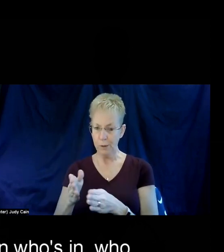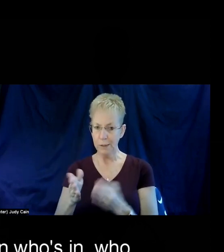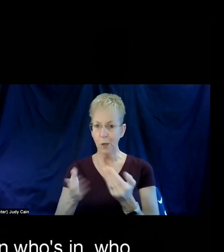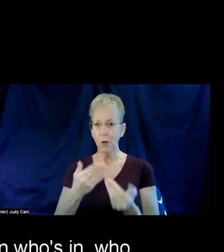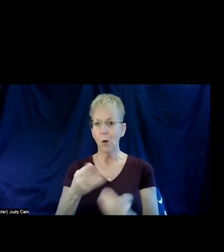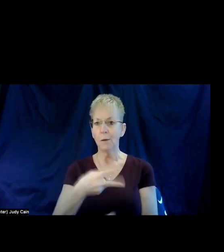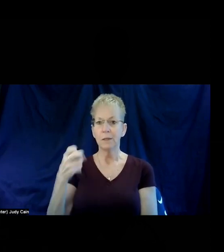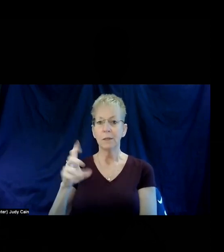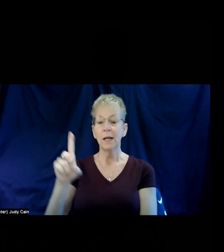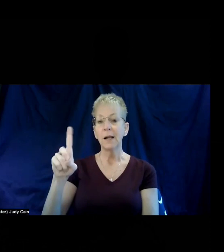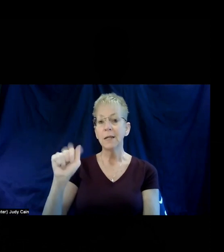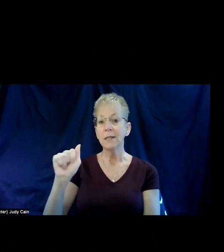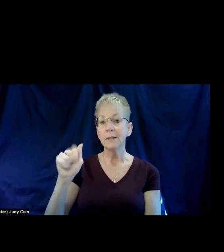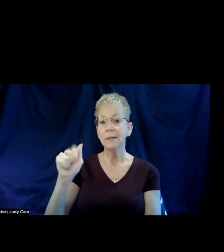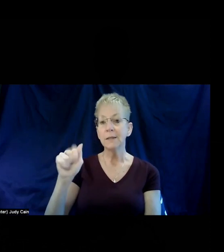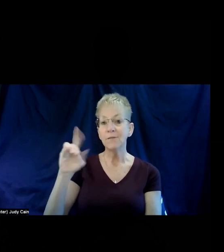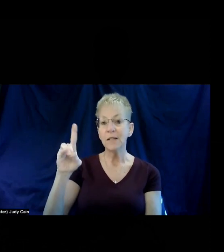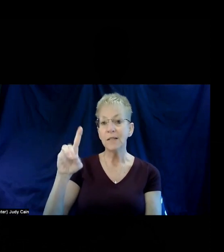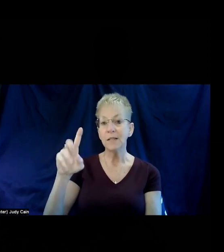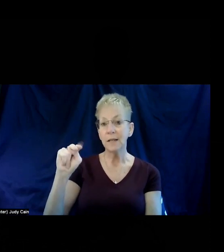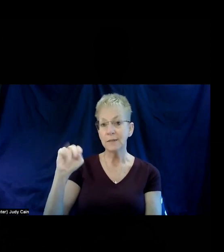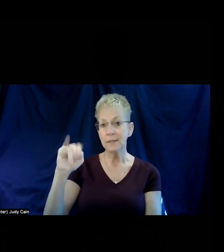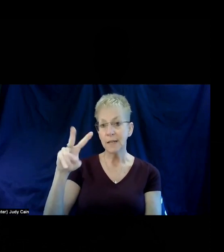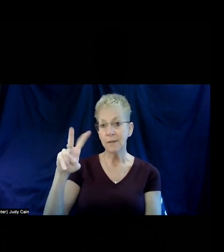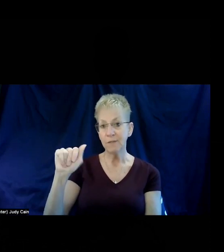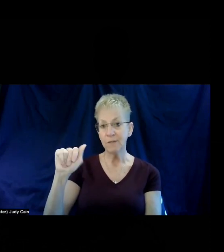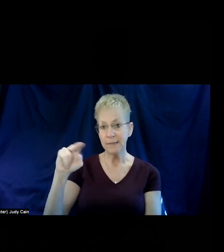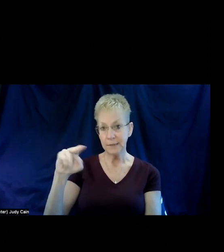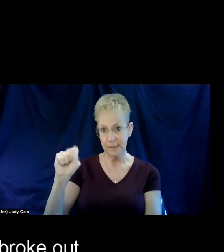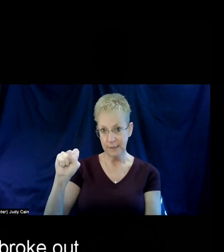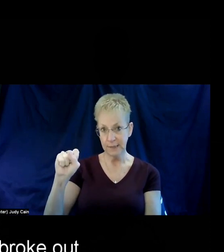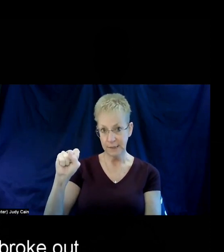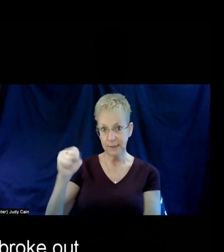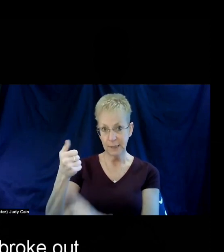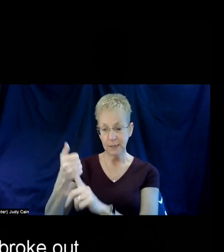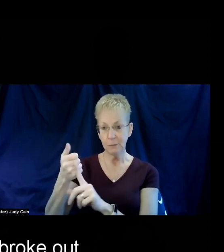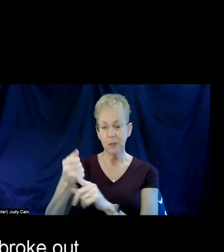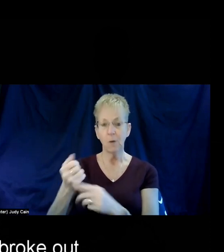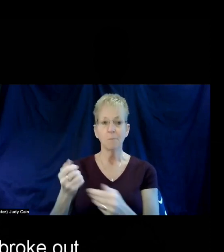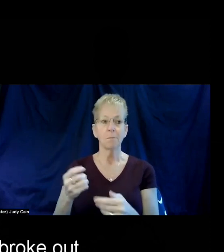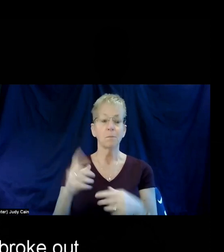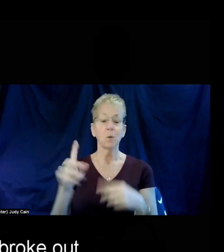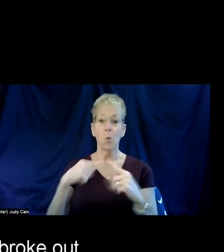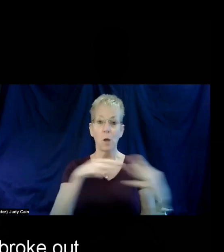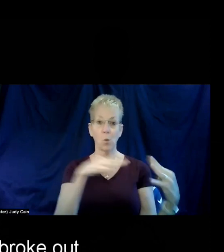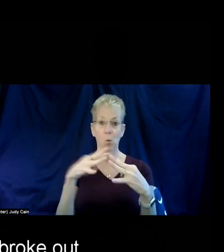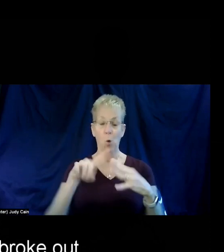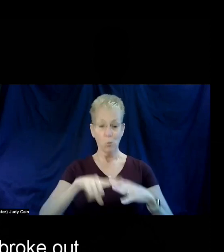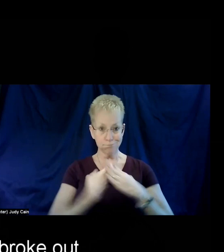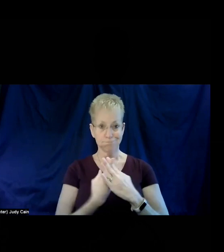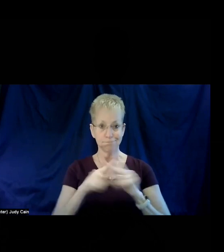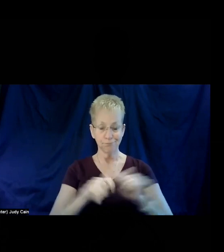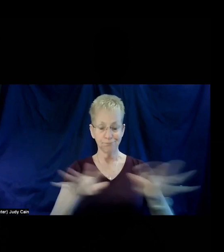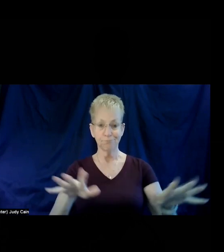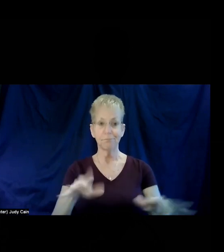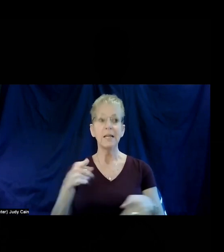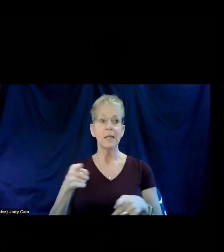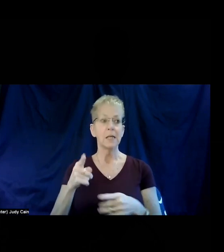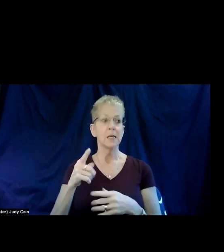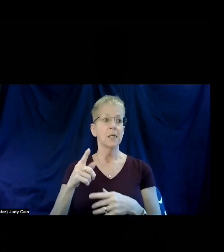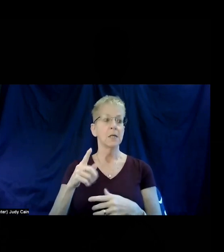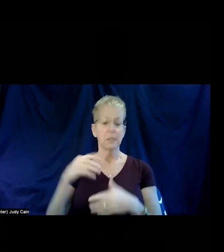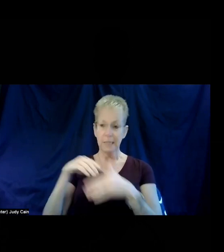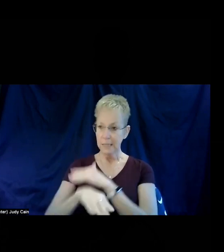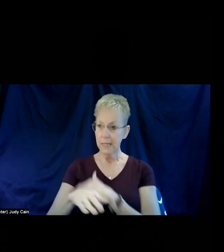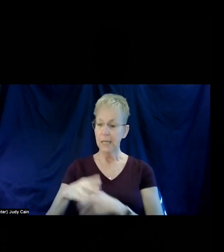David Niven. So David Niven, when the war broke out, he had made it in Hollywood. He made it to